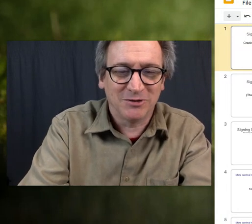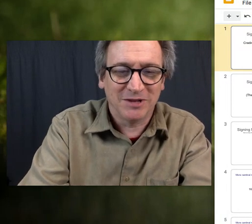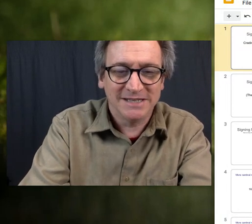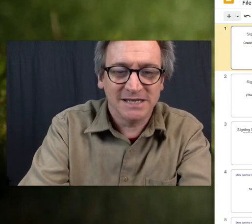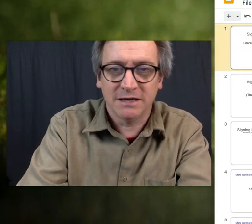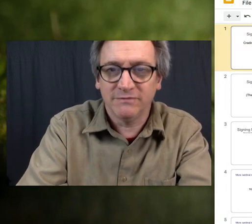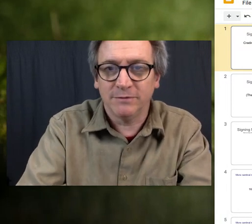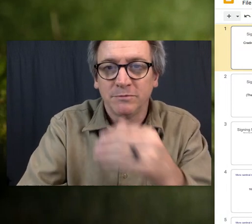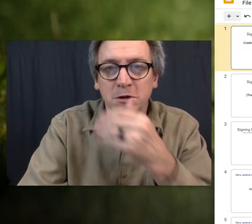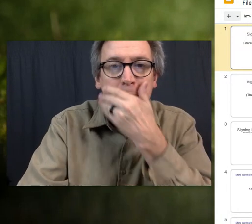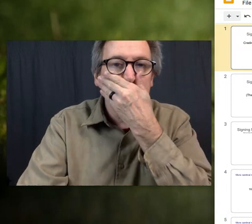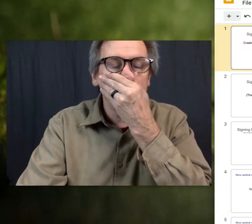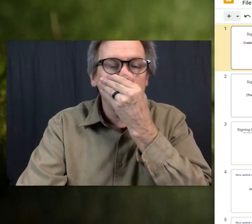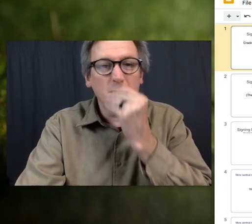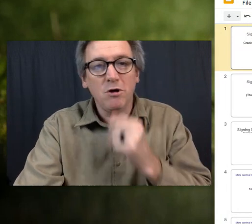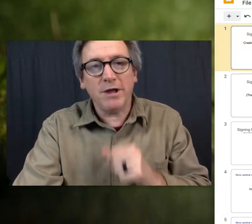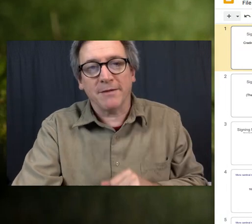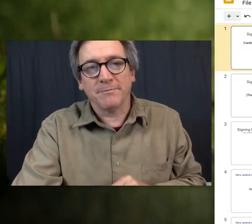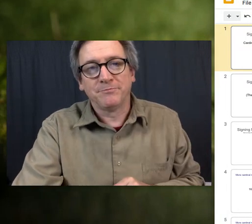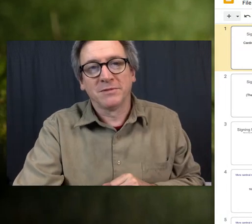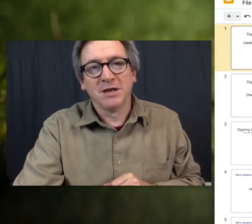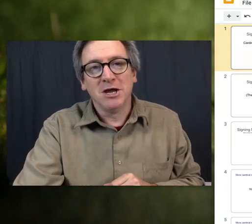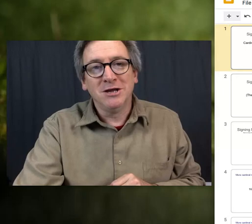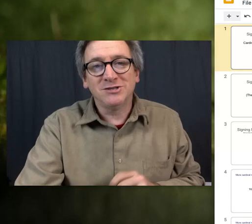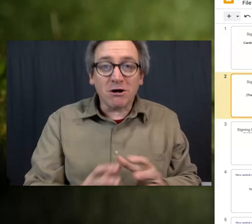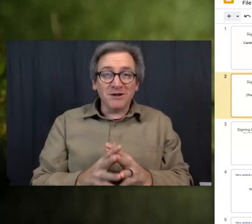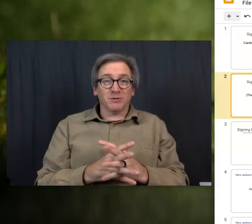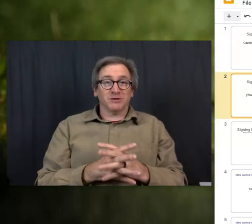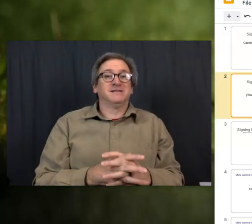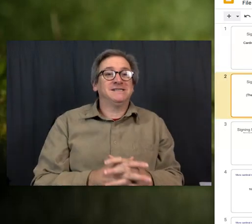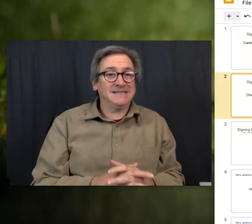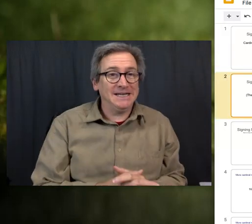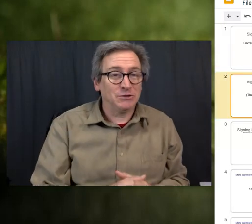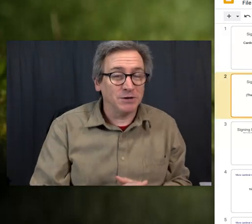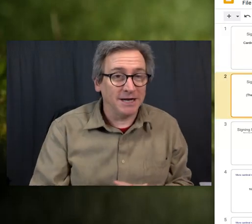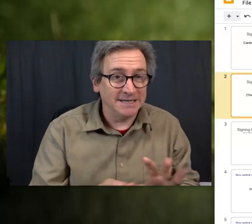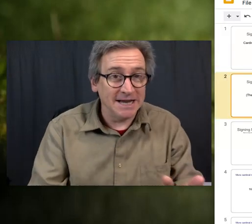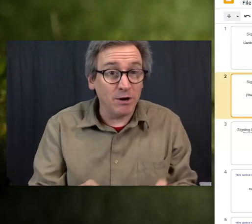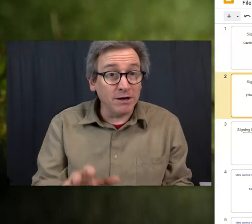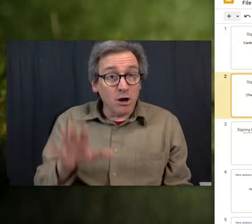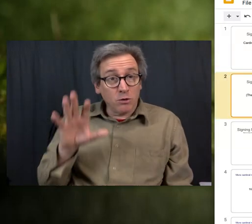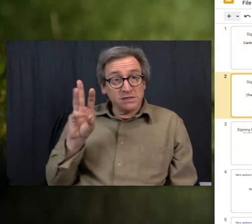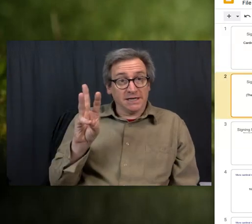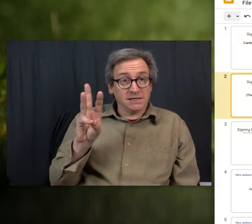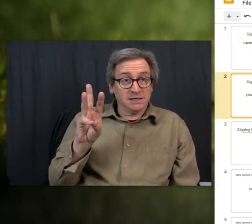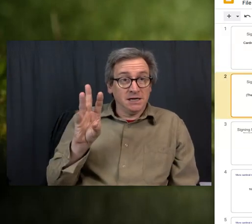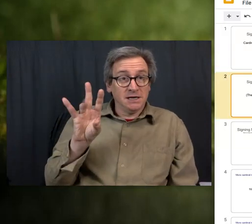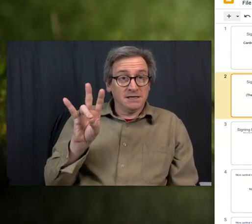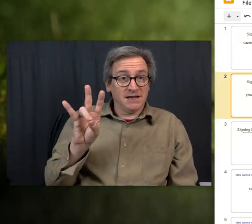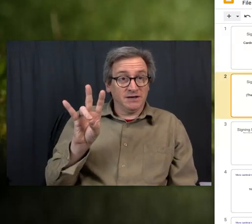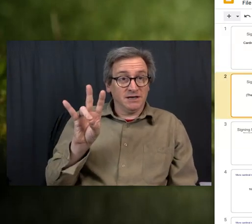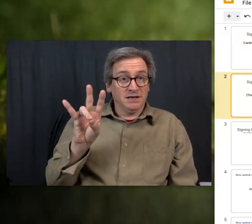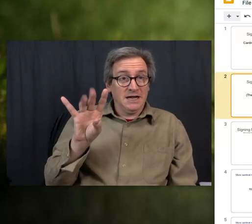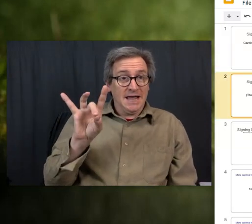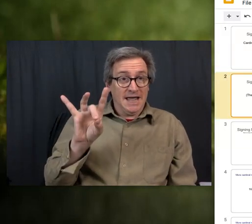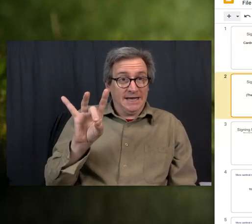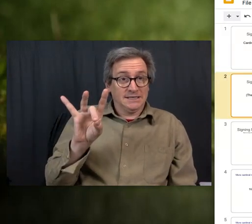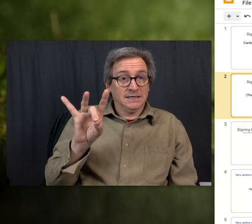I'm so glad this is on film. Okay, so cardinal numbers 16 through 19. Now we already know 6,